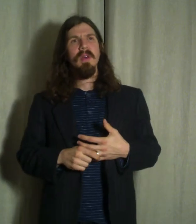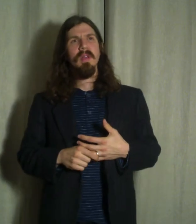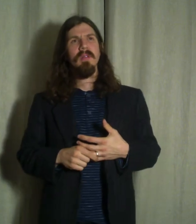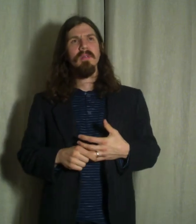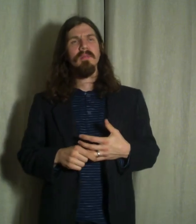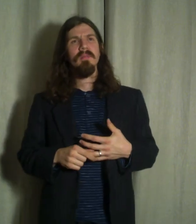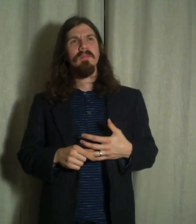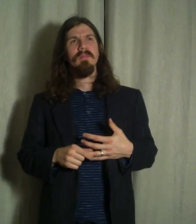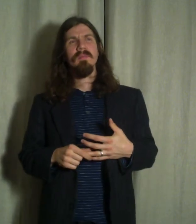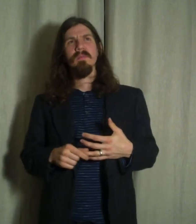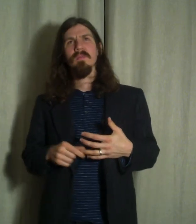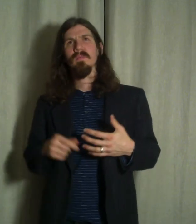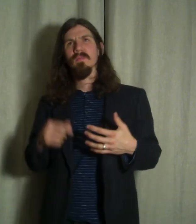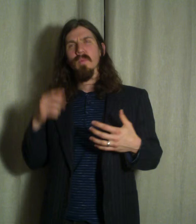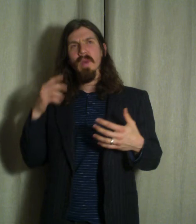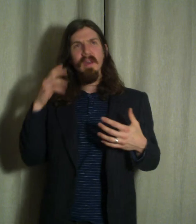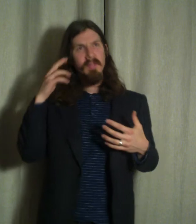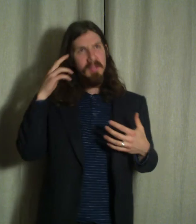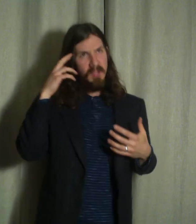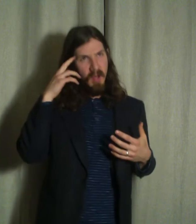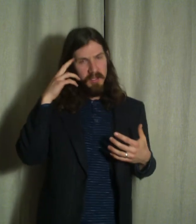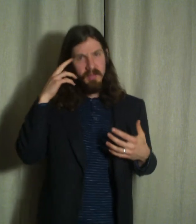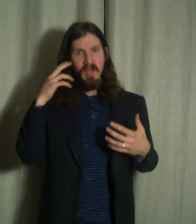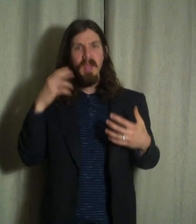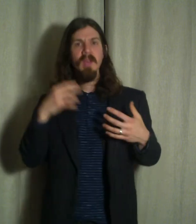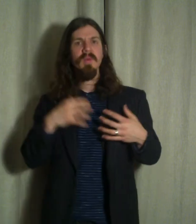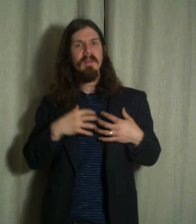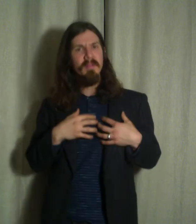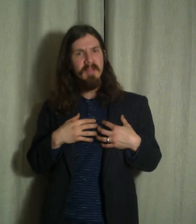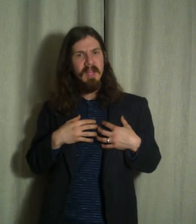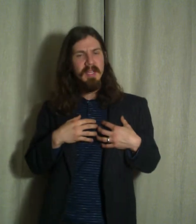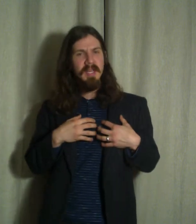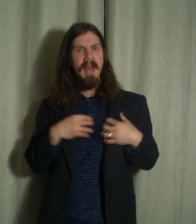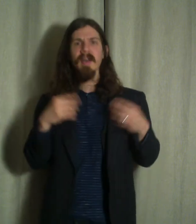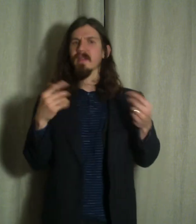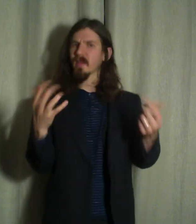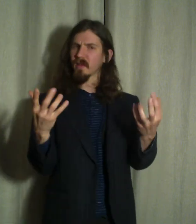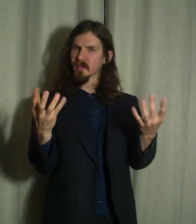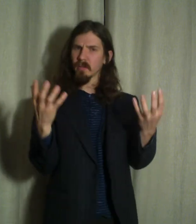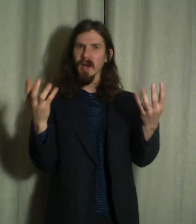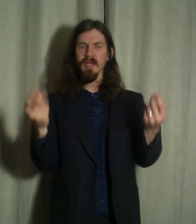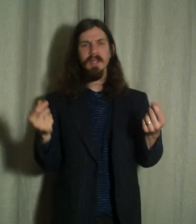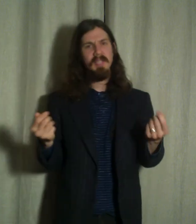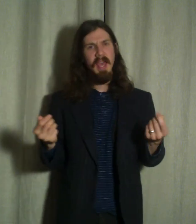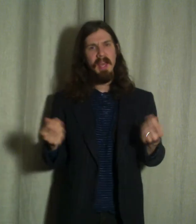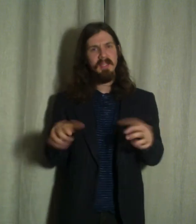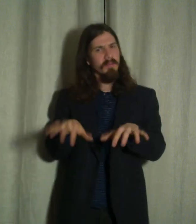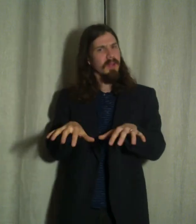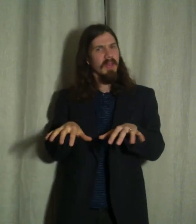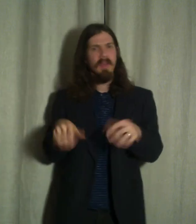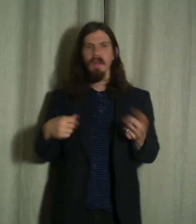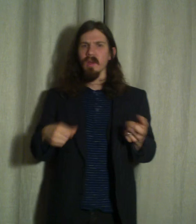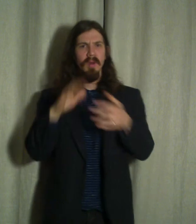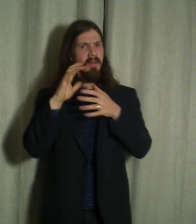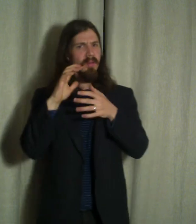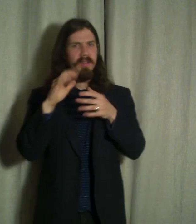And we have this knowledge of the head, we have a feeling to have, and then this body, these hands, if you play whatever